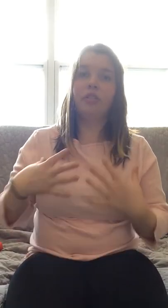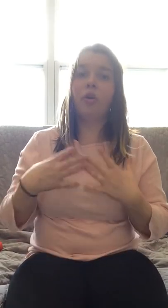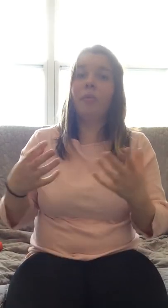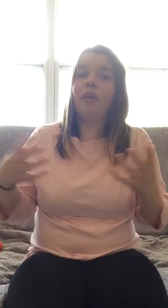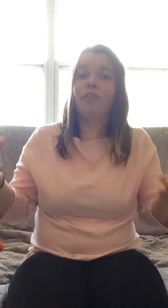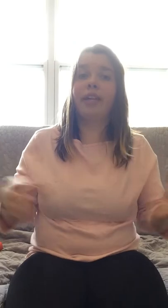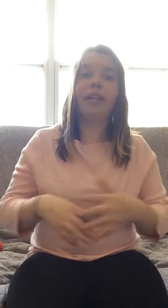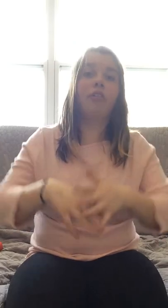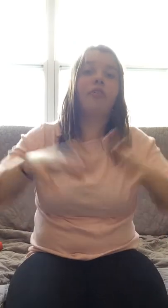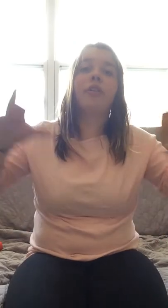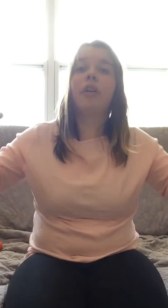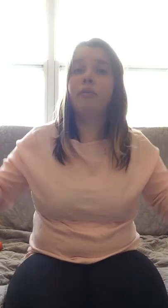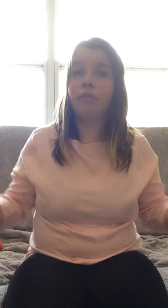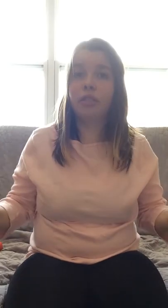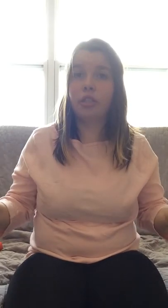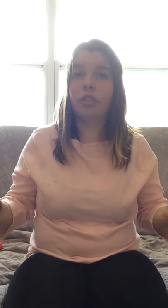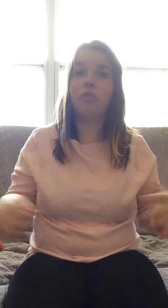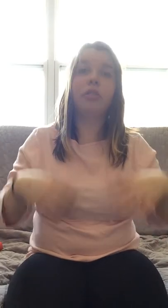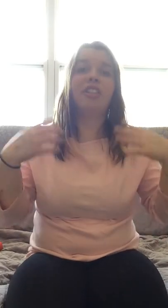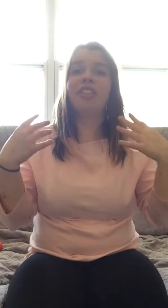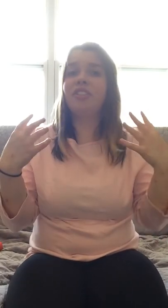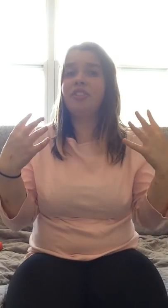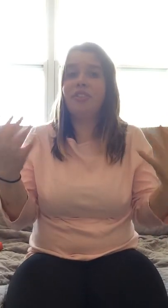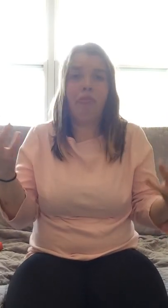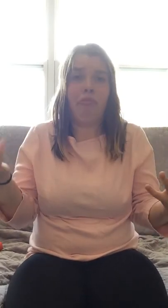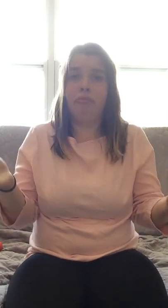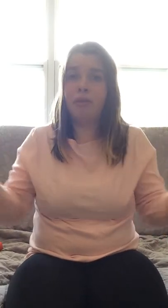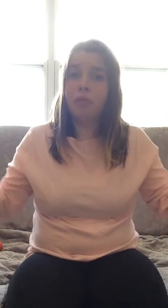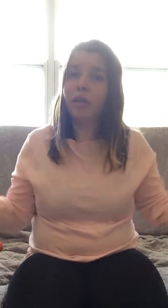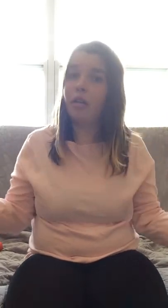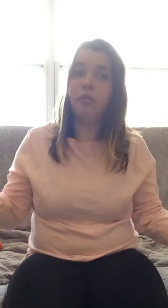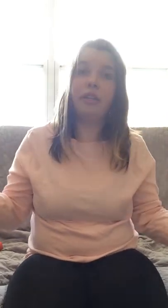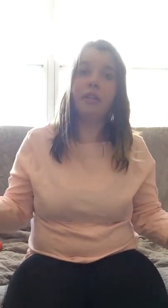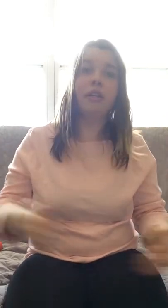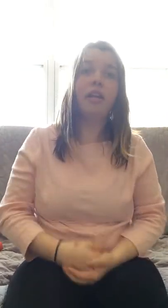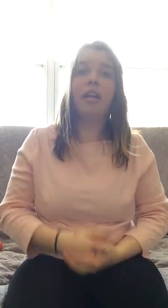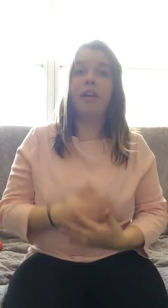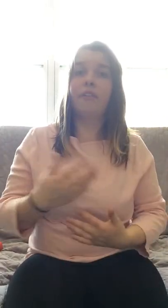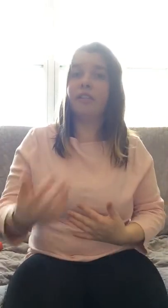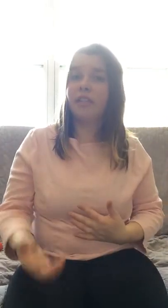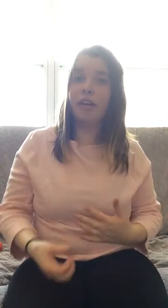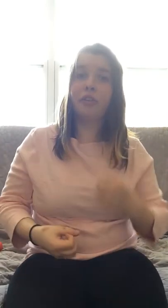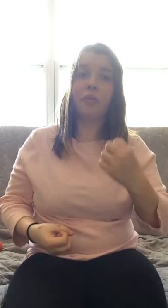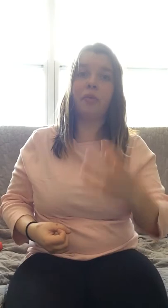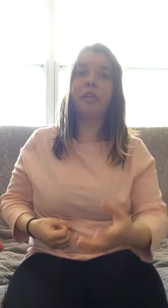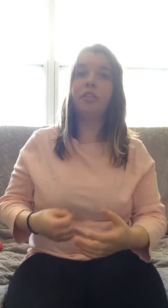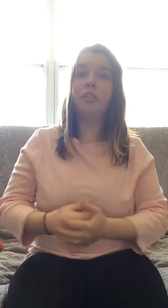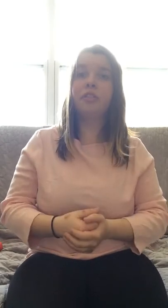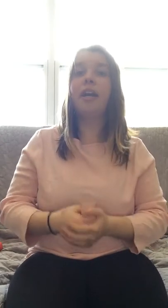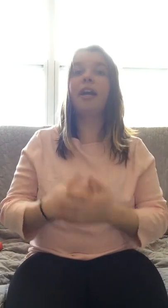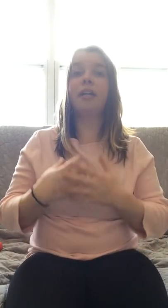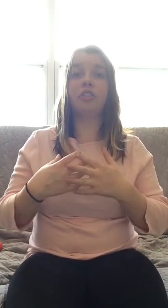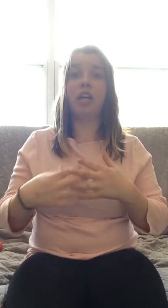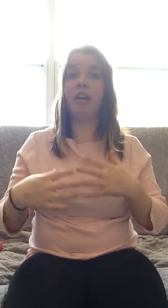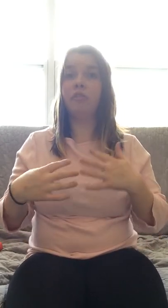Don't be afraid. Get out of your comfort zone and be more out there. If you're scared or worried to do that and have